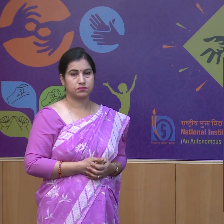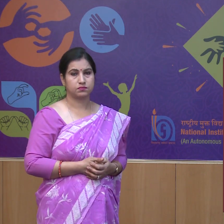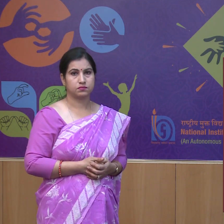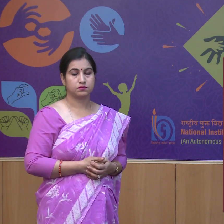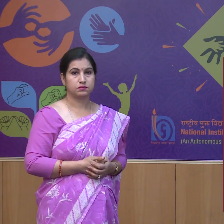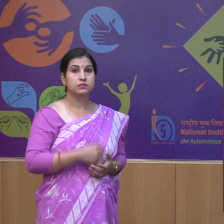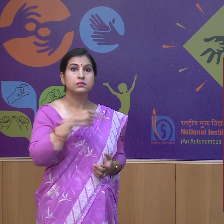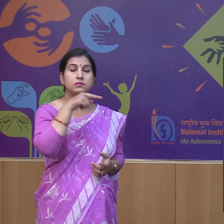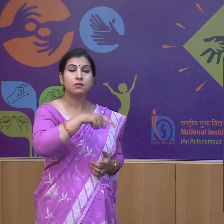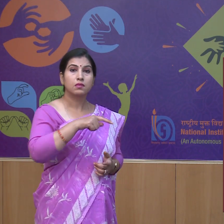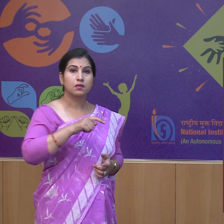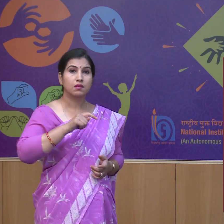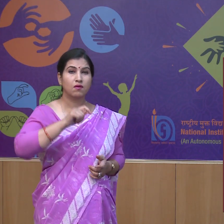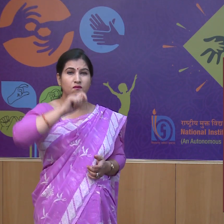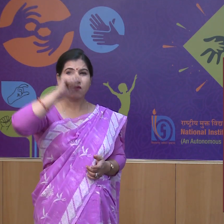the rise of British,